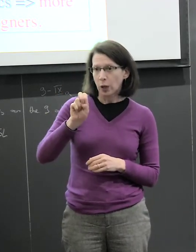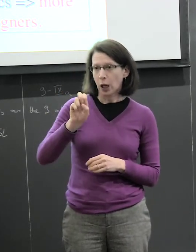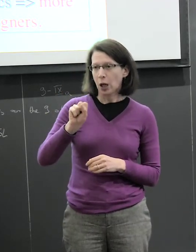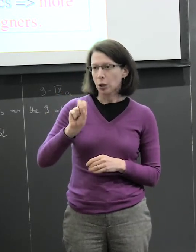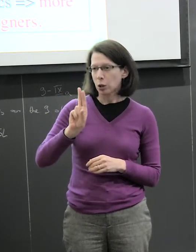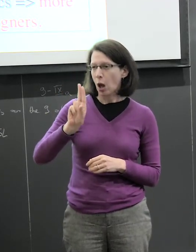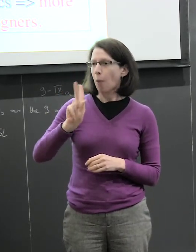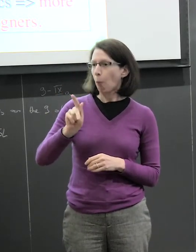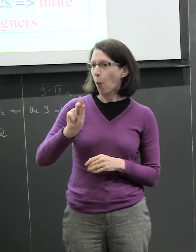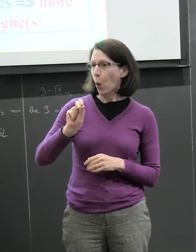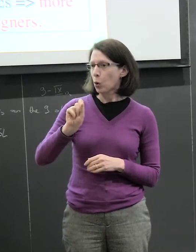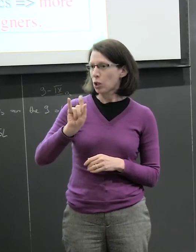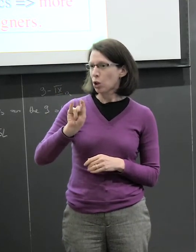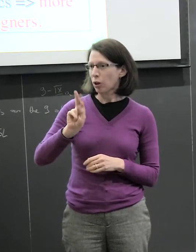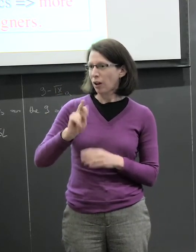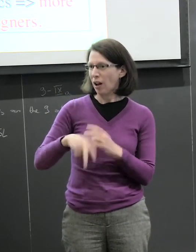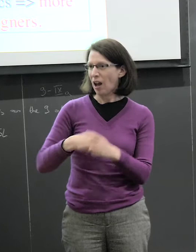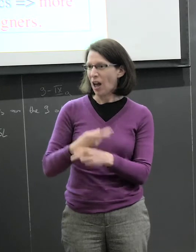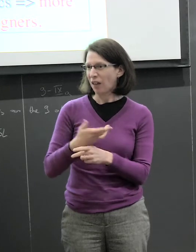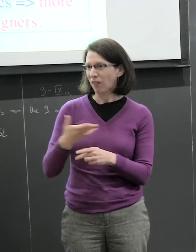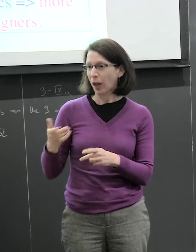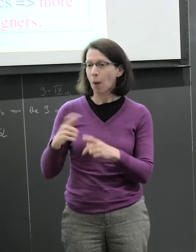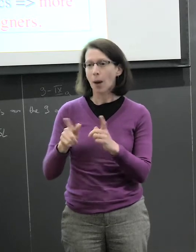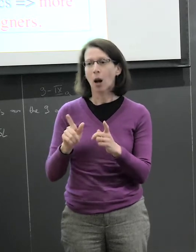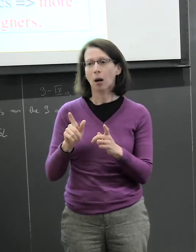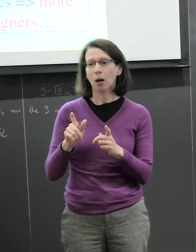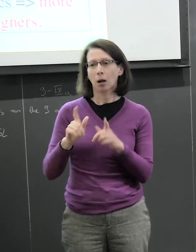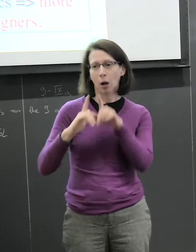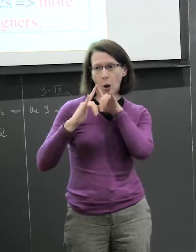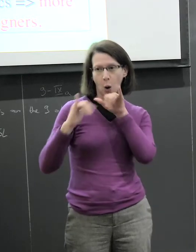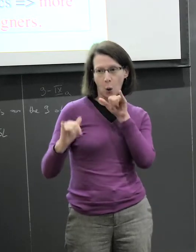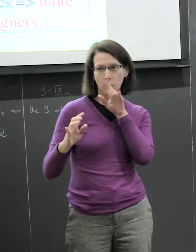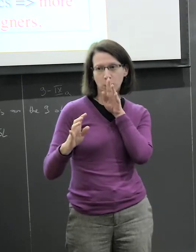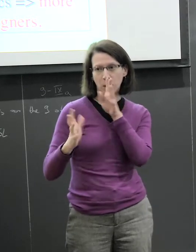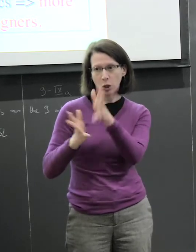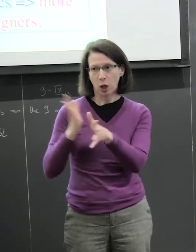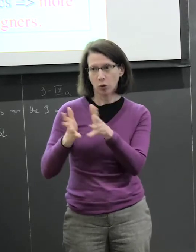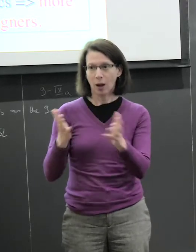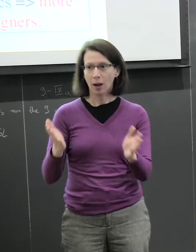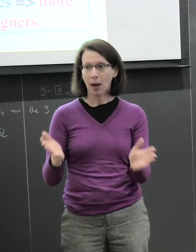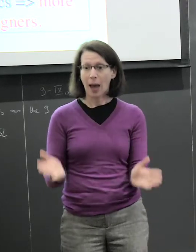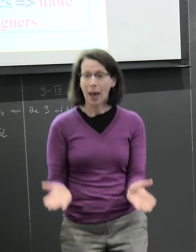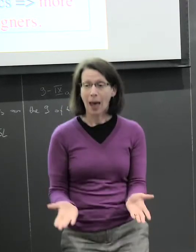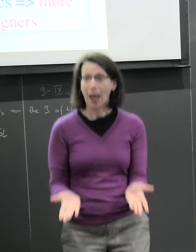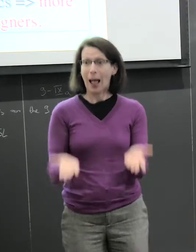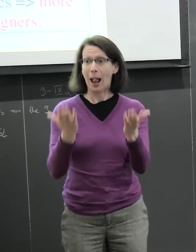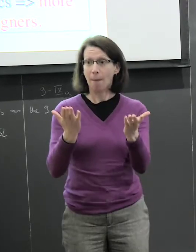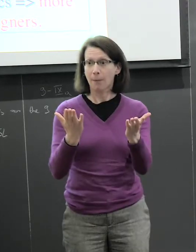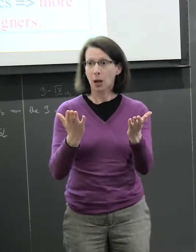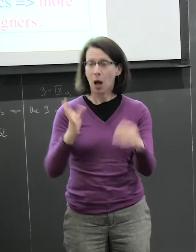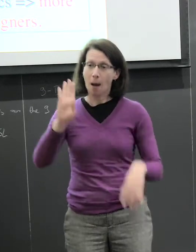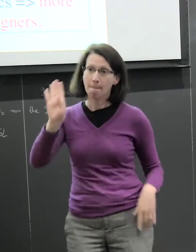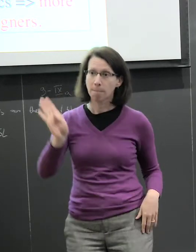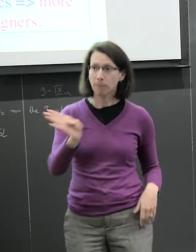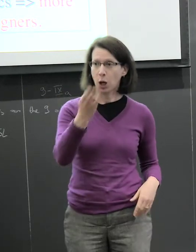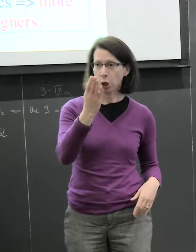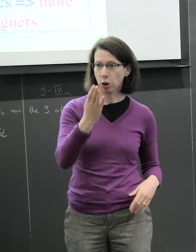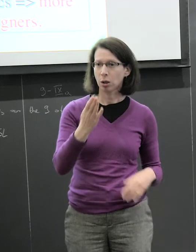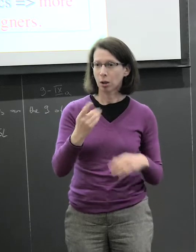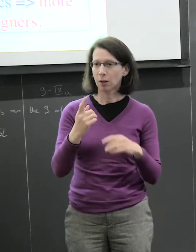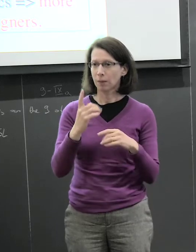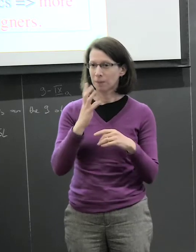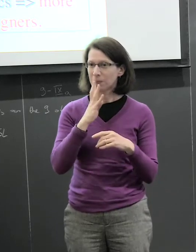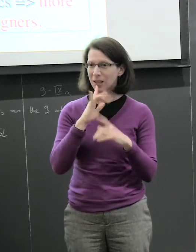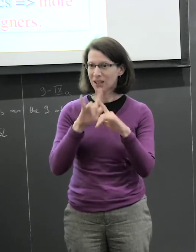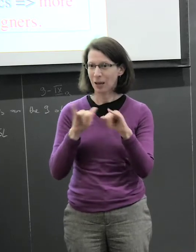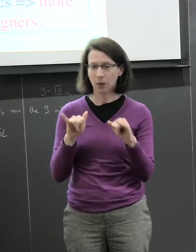presupposition-like thing, but it was a code speech gesture. It was, you know, help or punish. And it was a bit complicated. So when